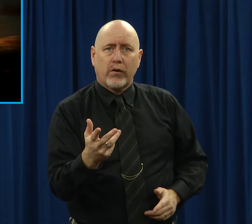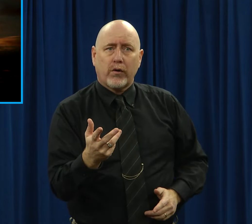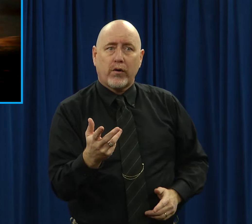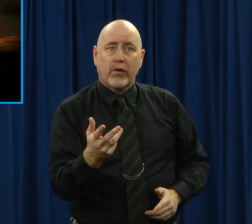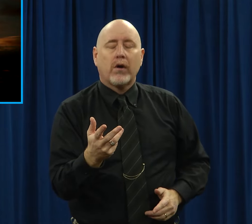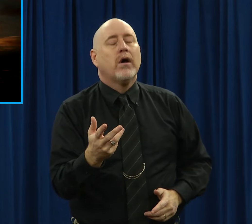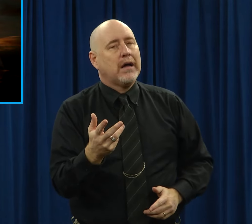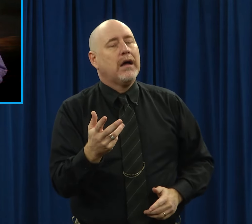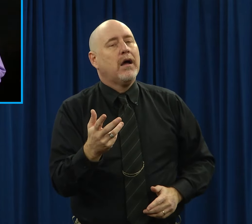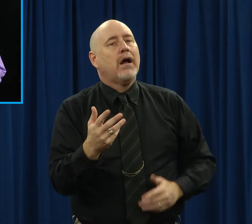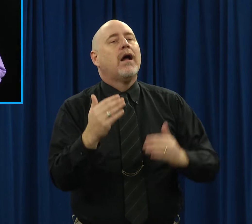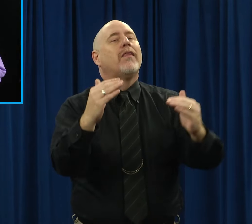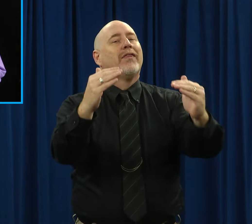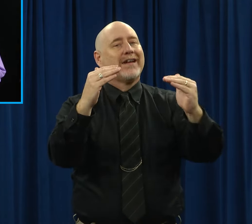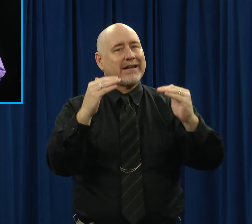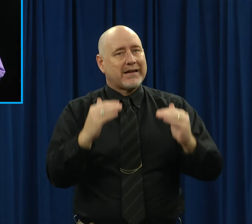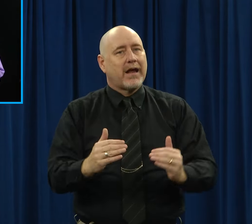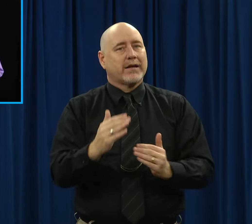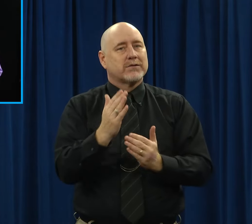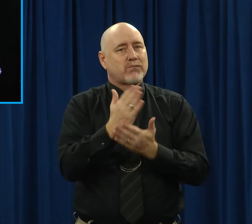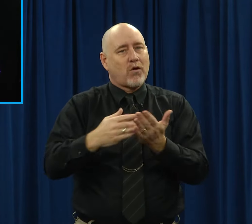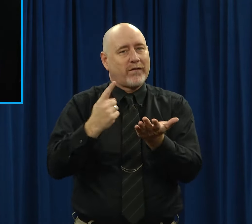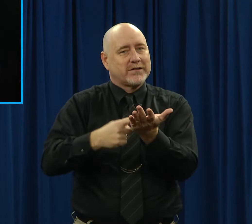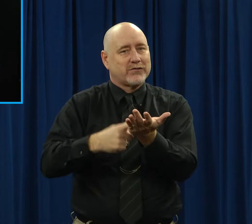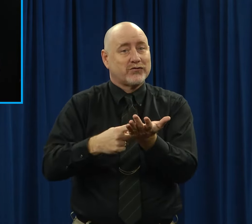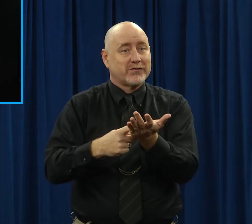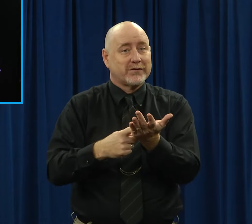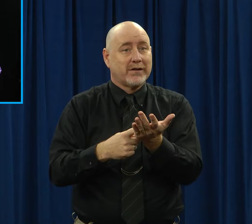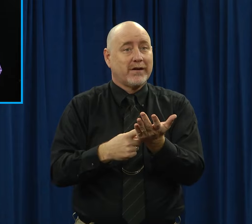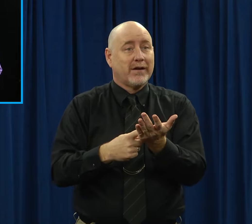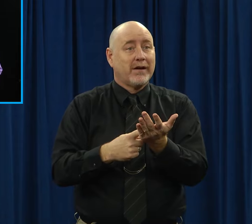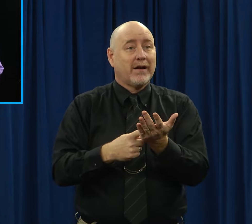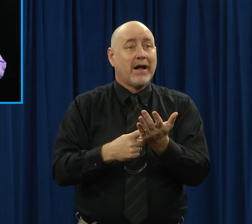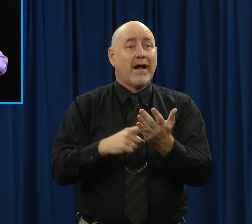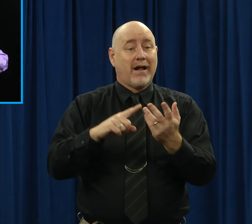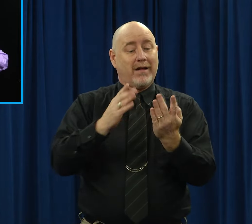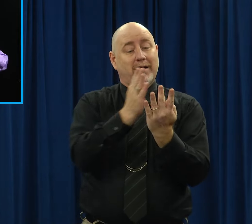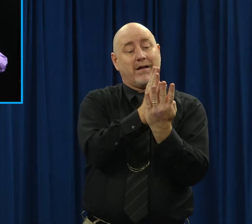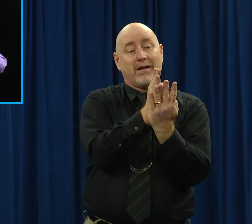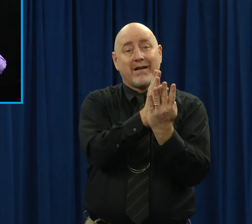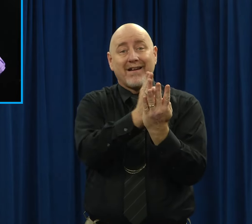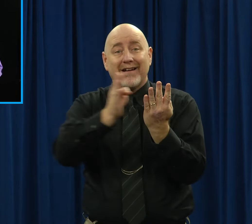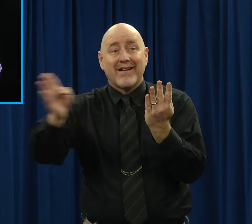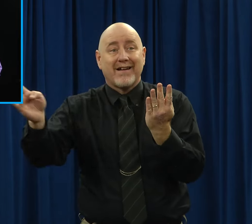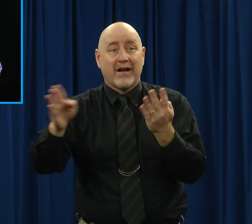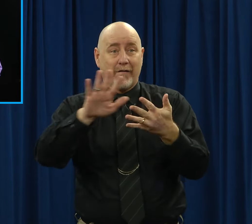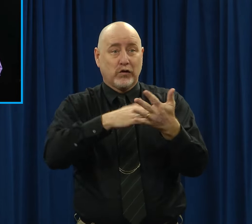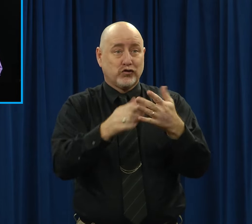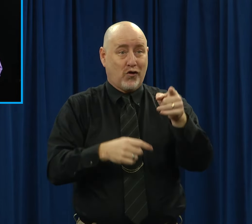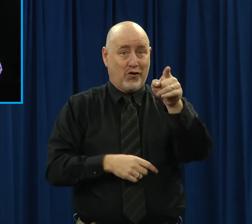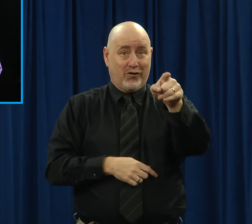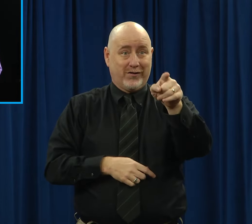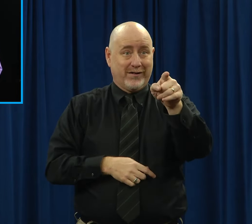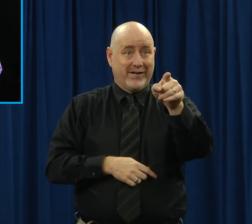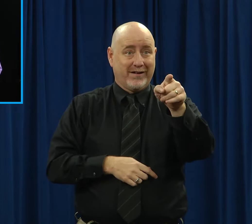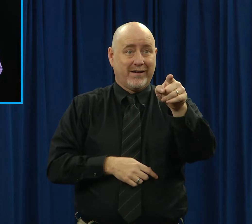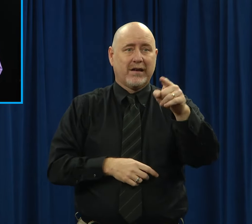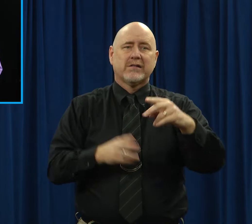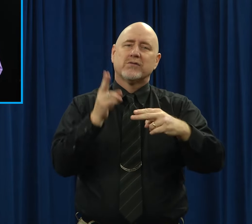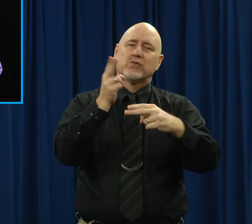it go? Now, that's going to take us to the next part of this journey. The entire second section of this